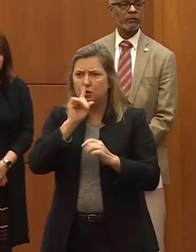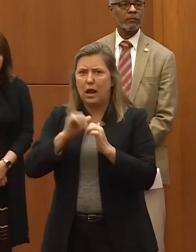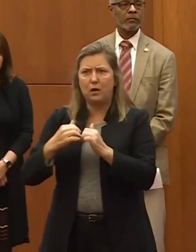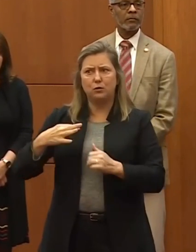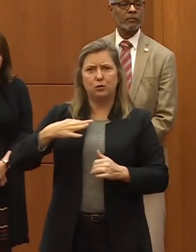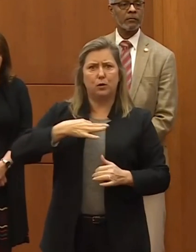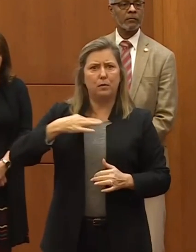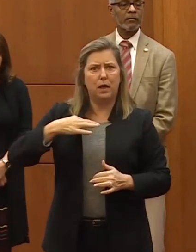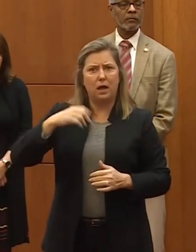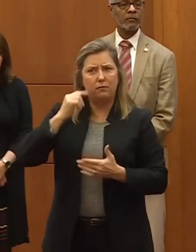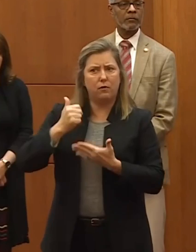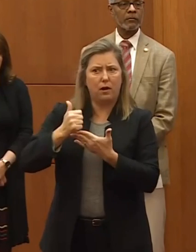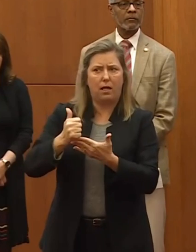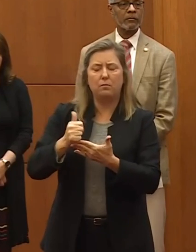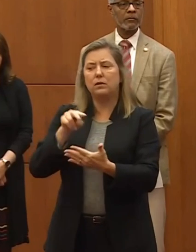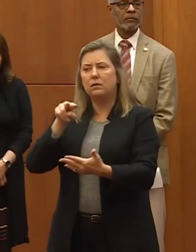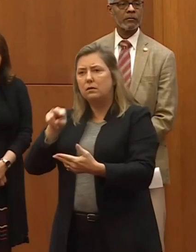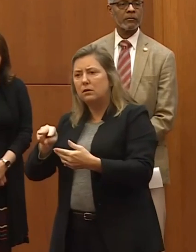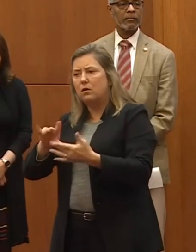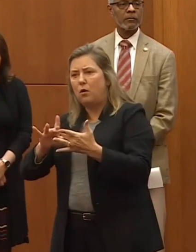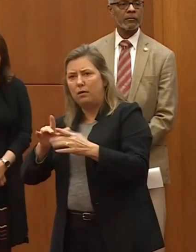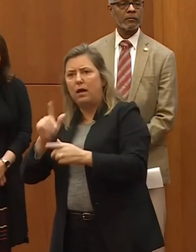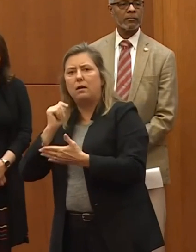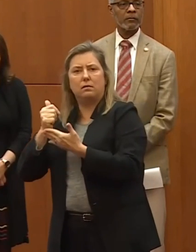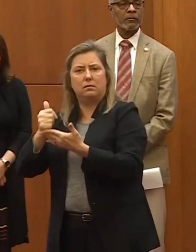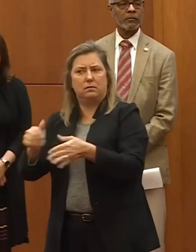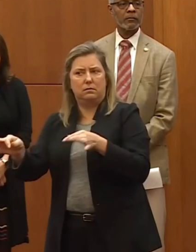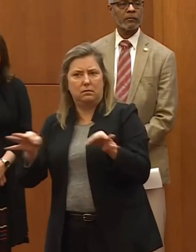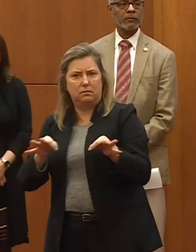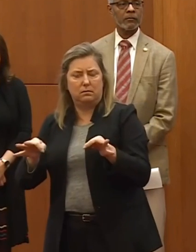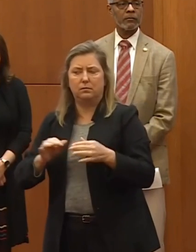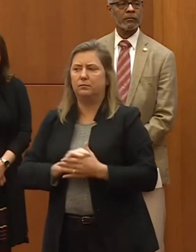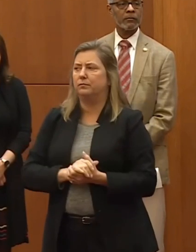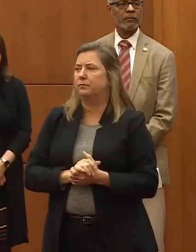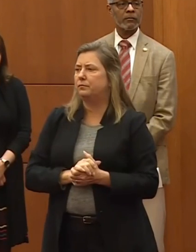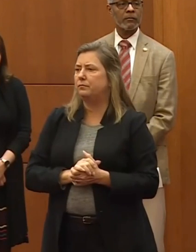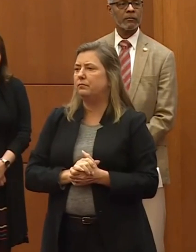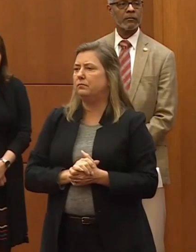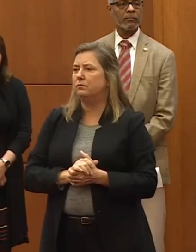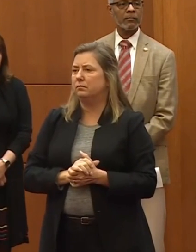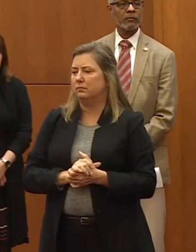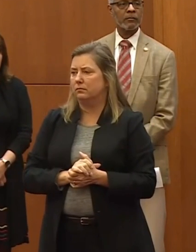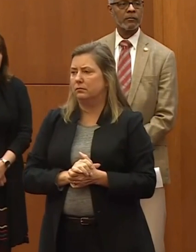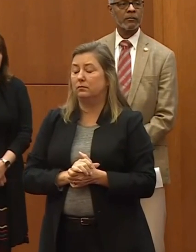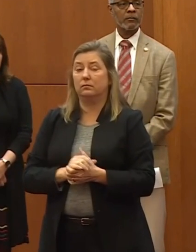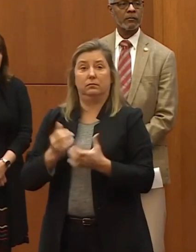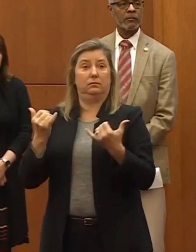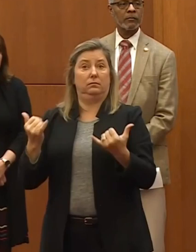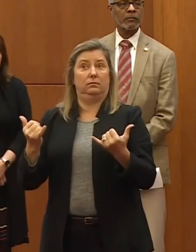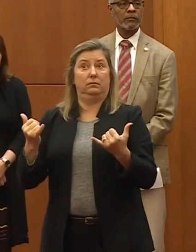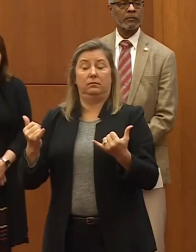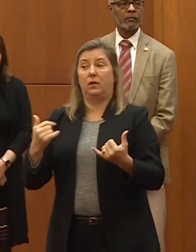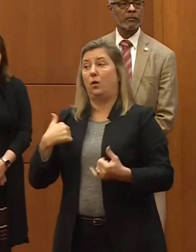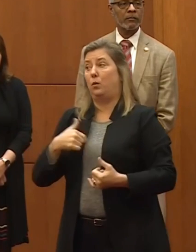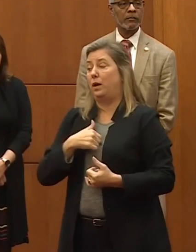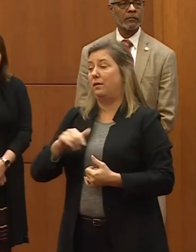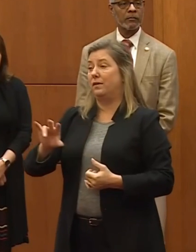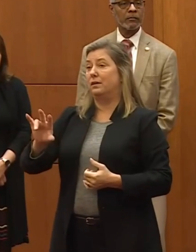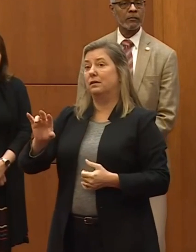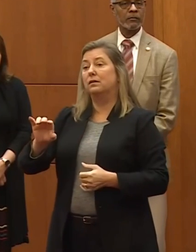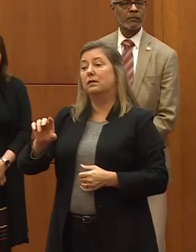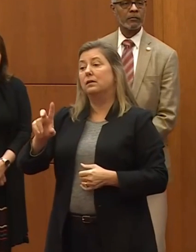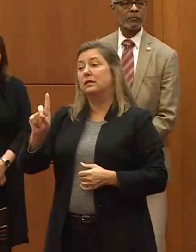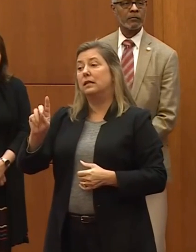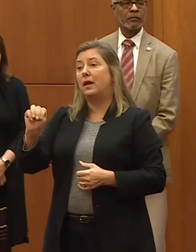apply for help. Today, I am ordering that Virginia's 75 Department of Motor